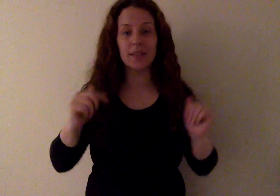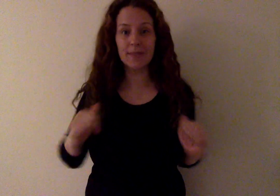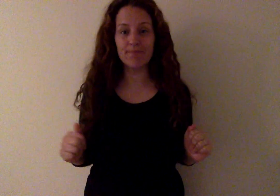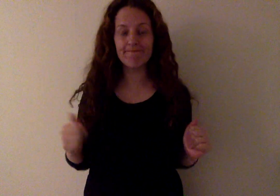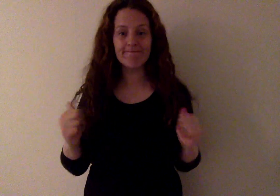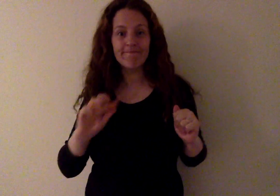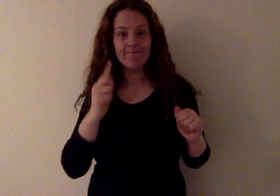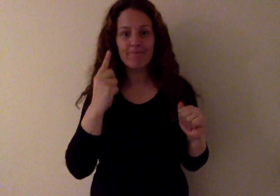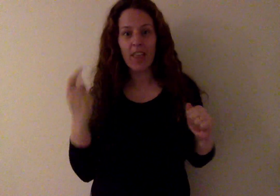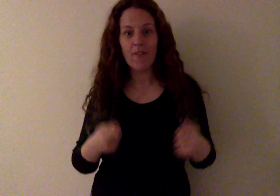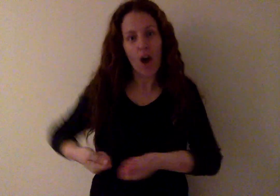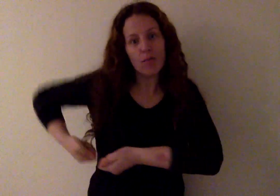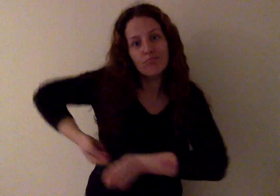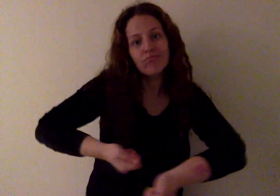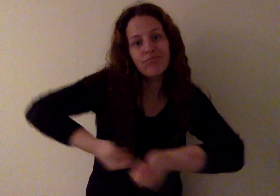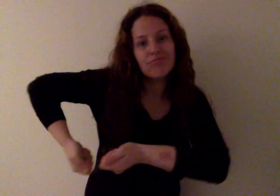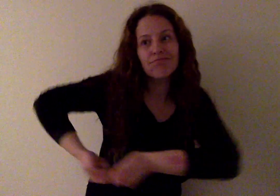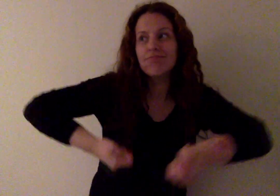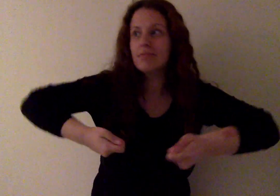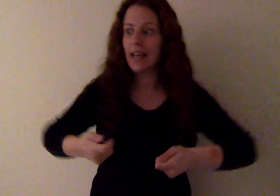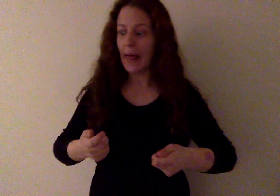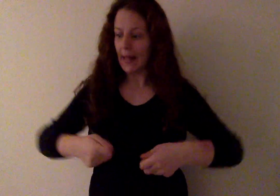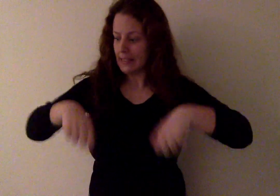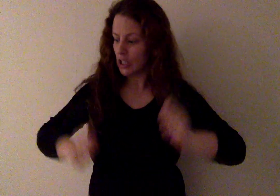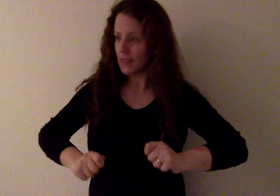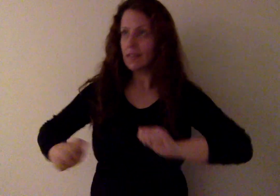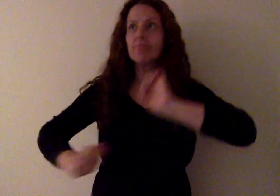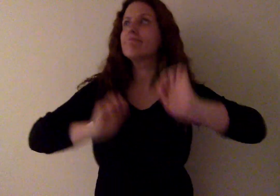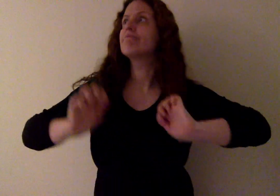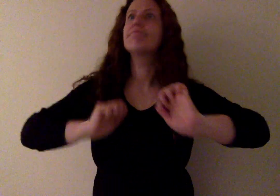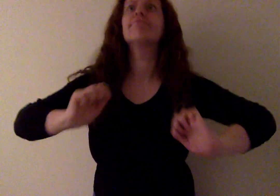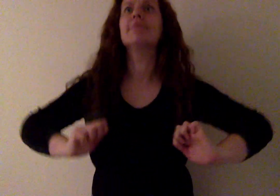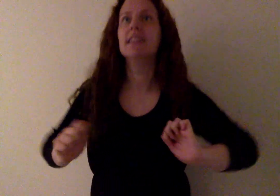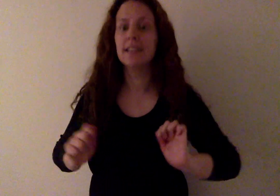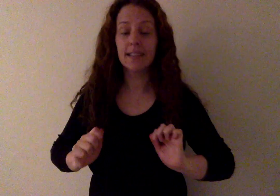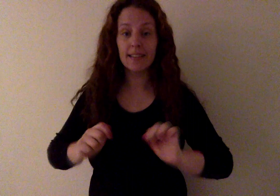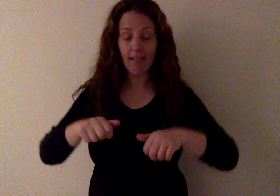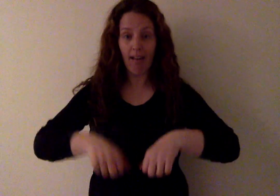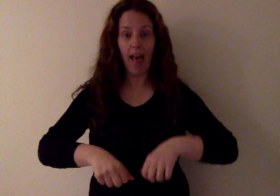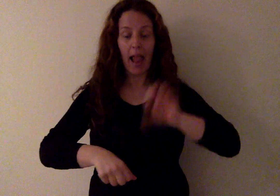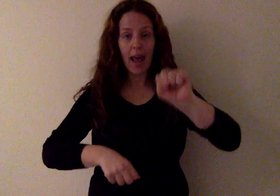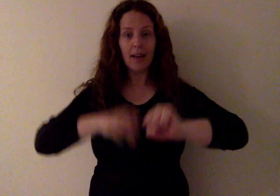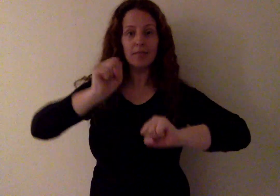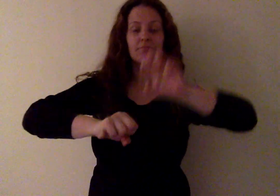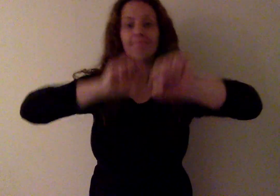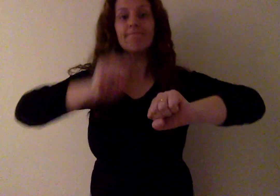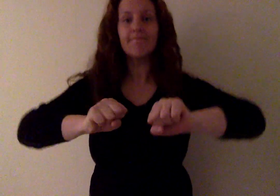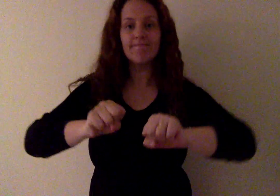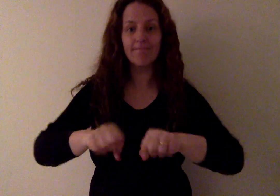brooms, then dusters, then on ladders and steps and